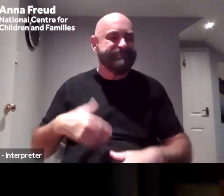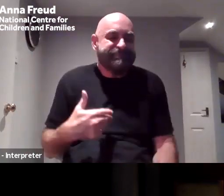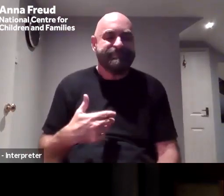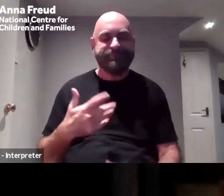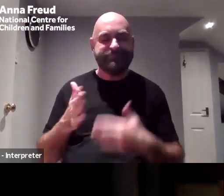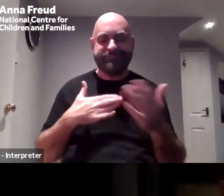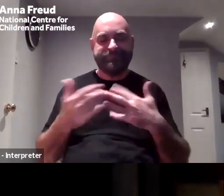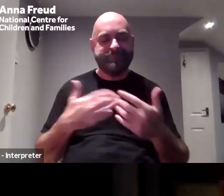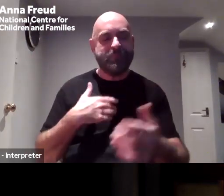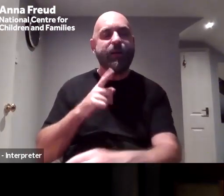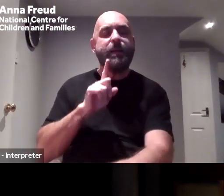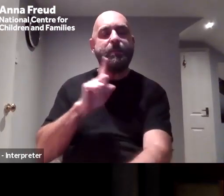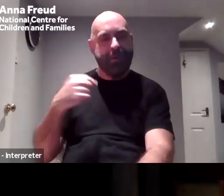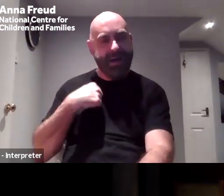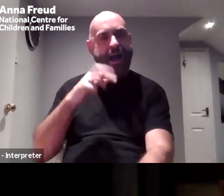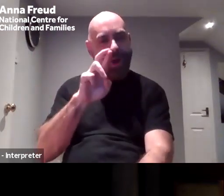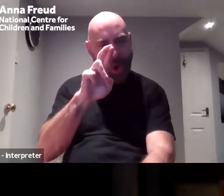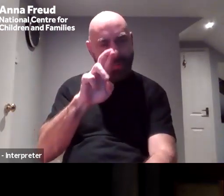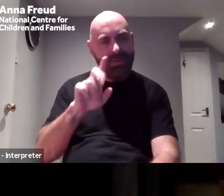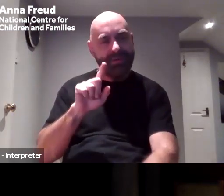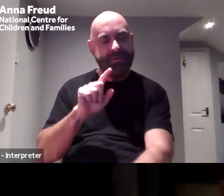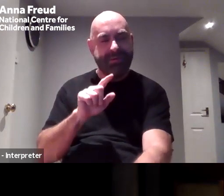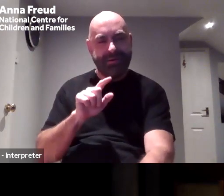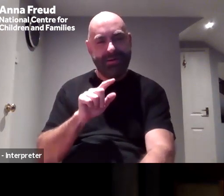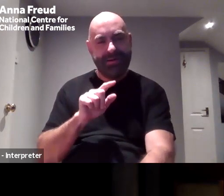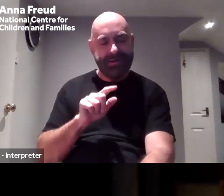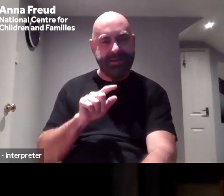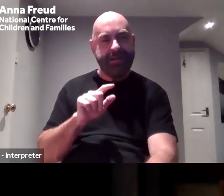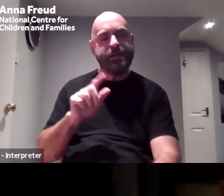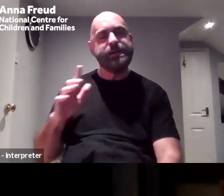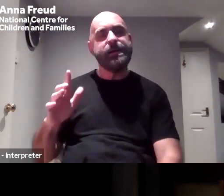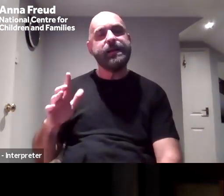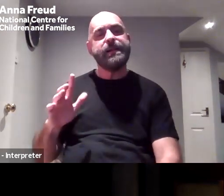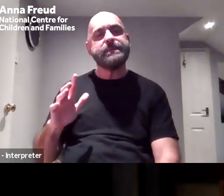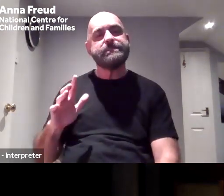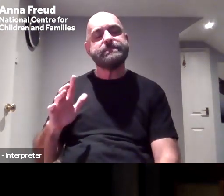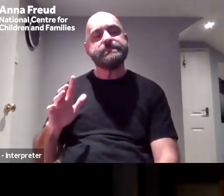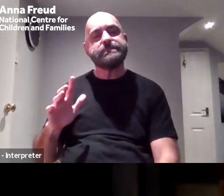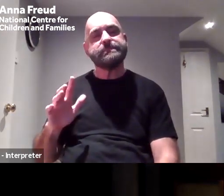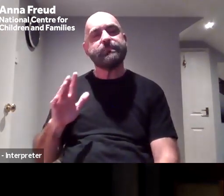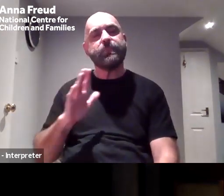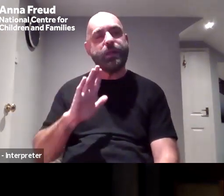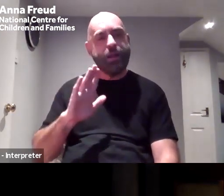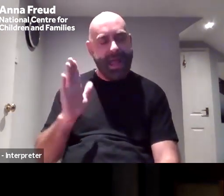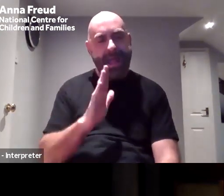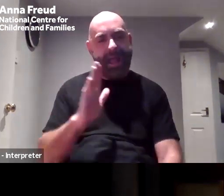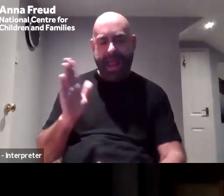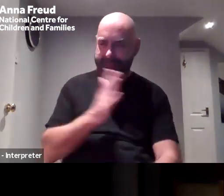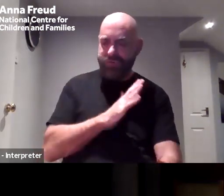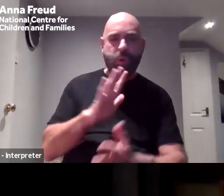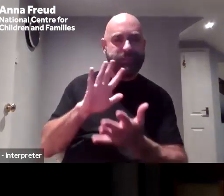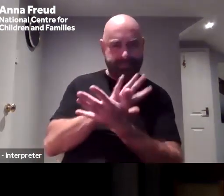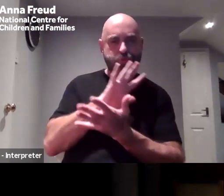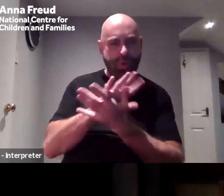But I hope also that, like me, everyone else has